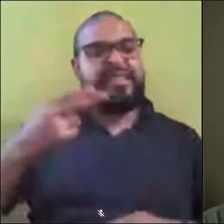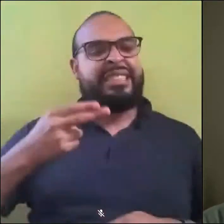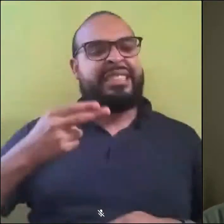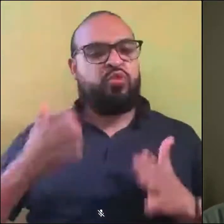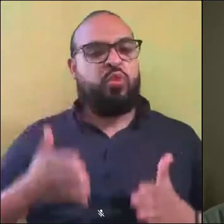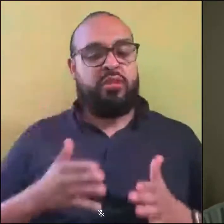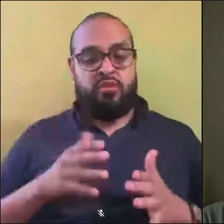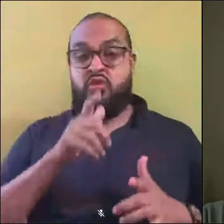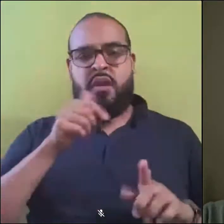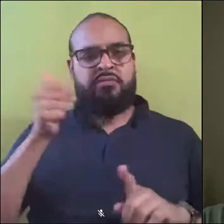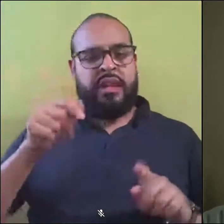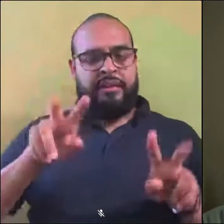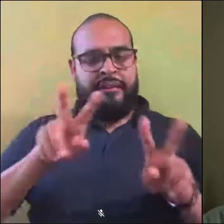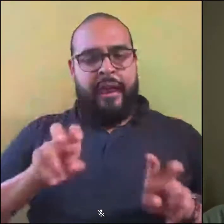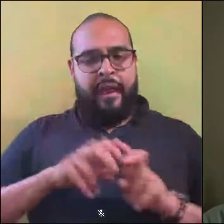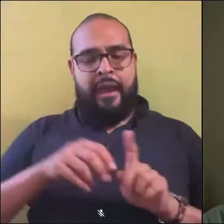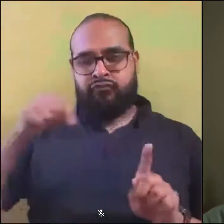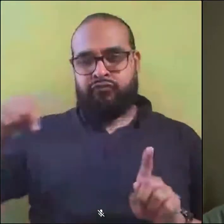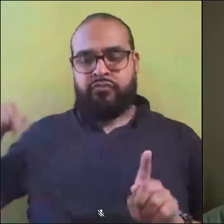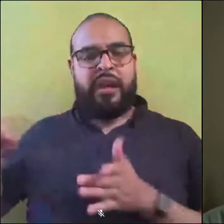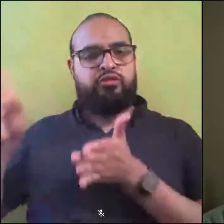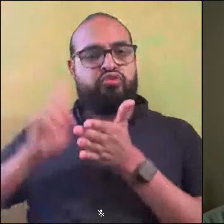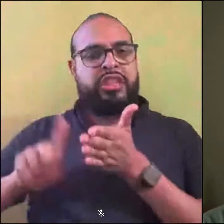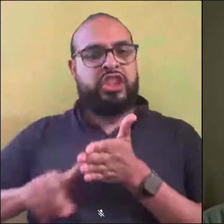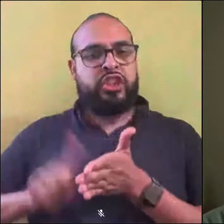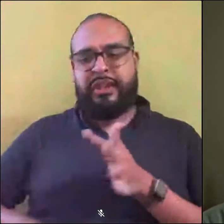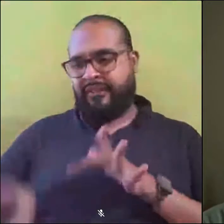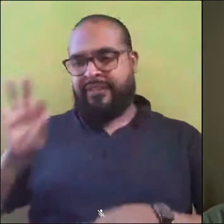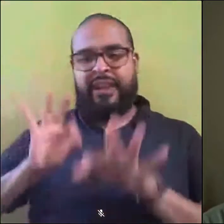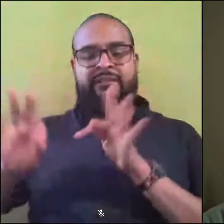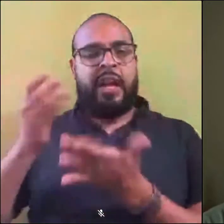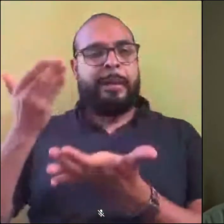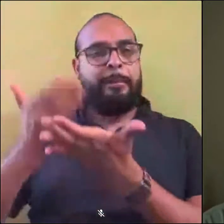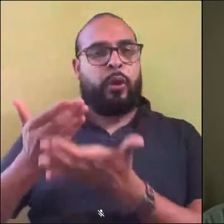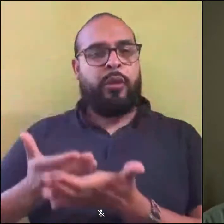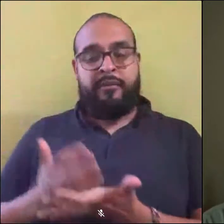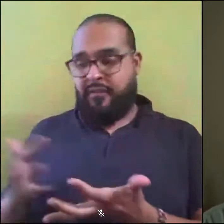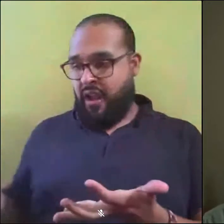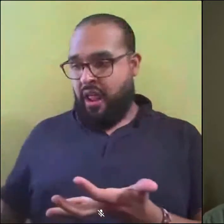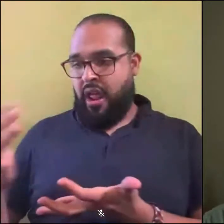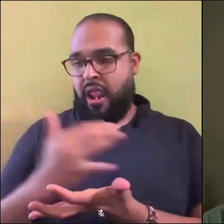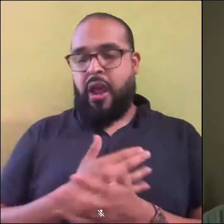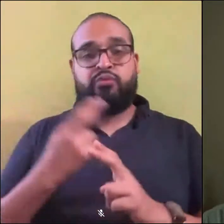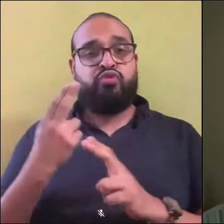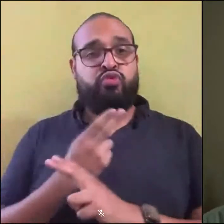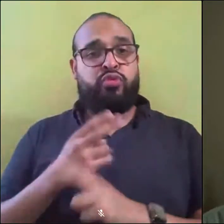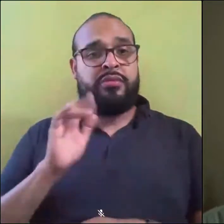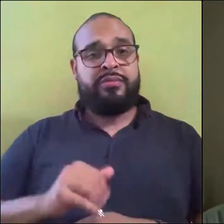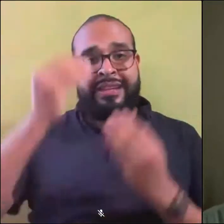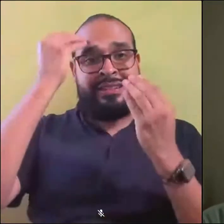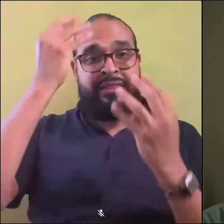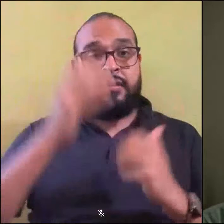of experiences, finding documents, and so on. Make use of that information, not just to learn more